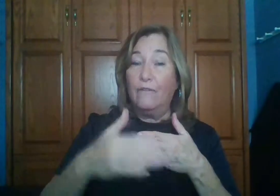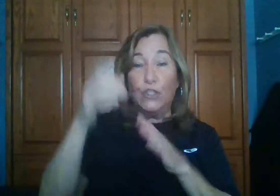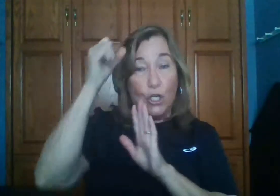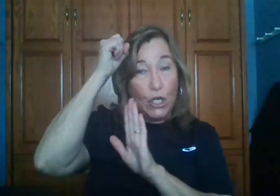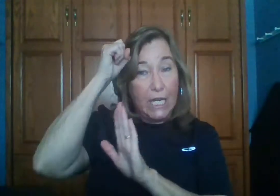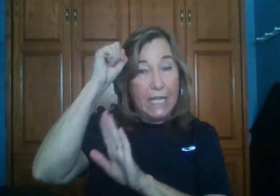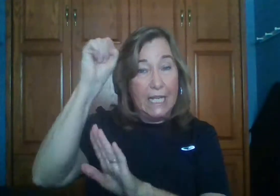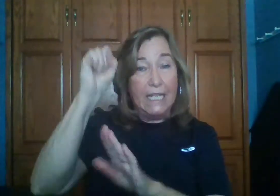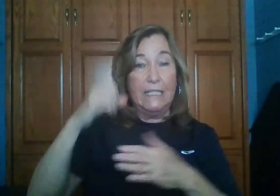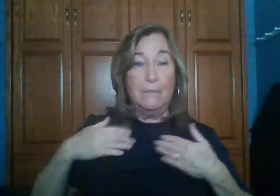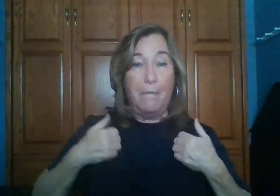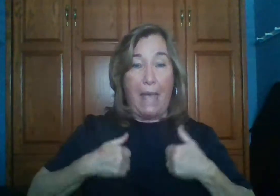his bath.